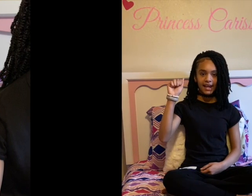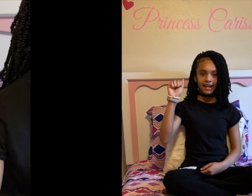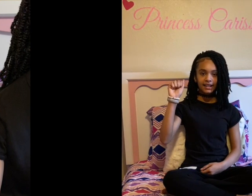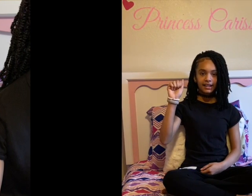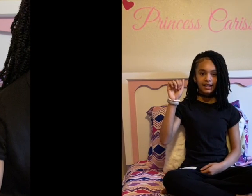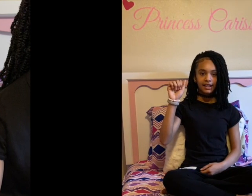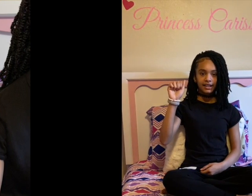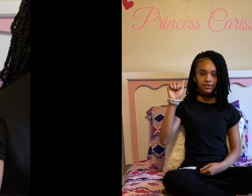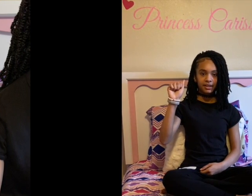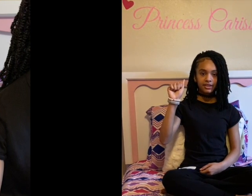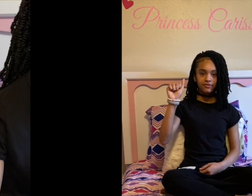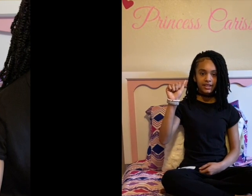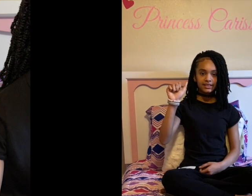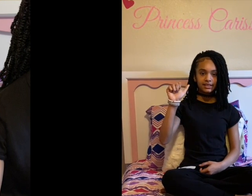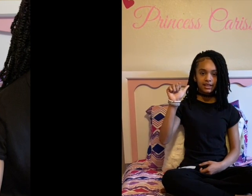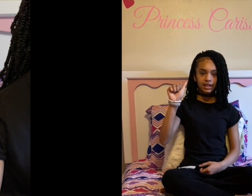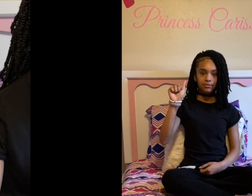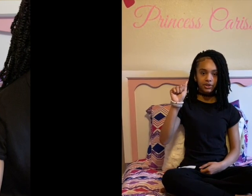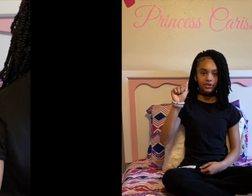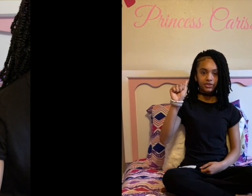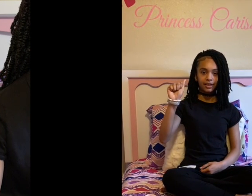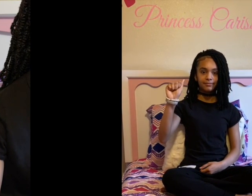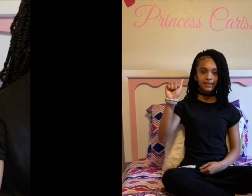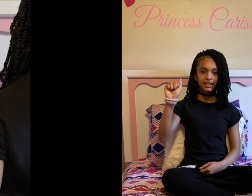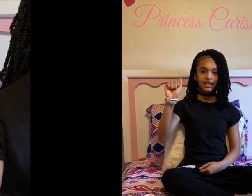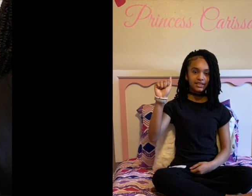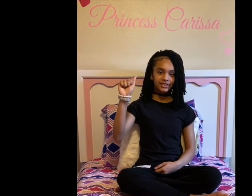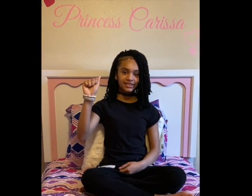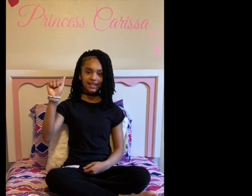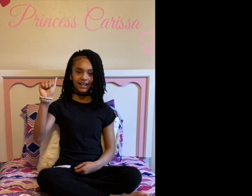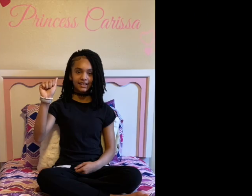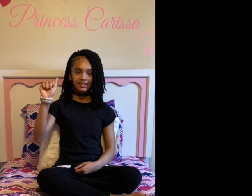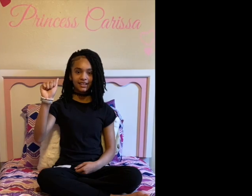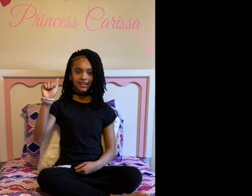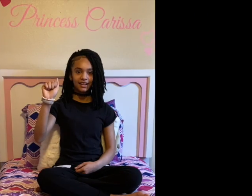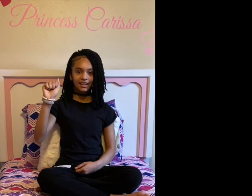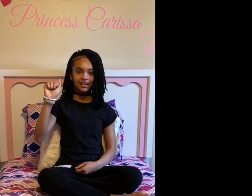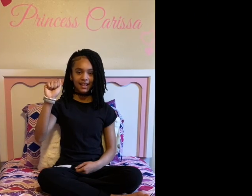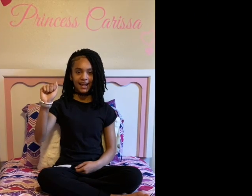A. You make a fist and bring your thumb to the side. A.